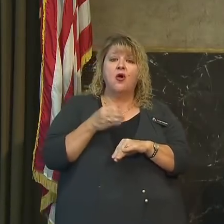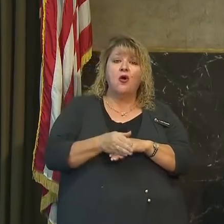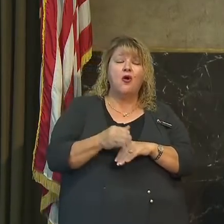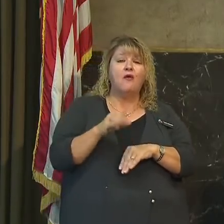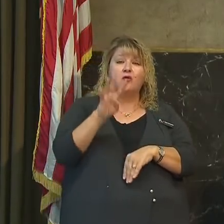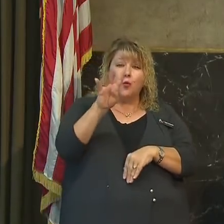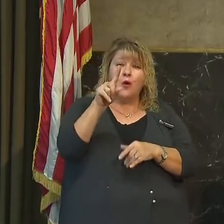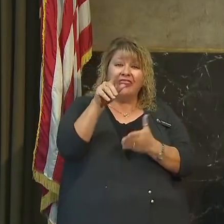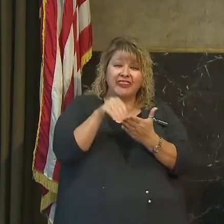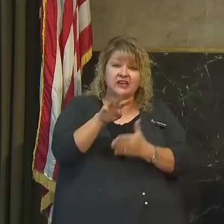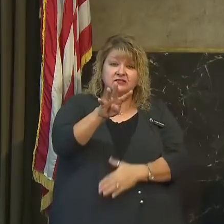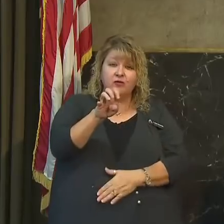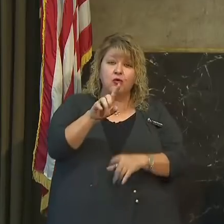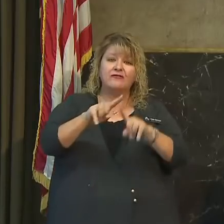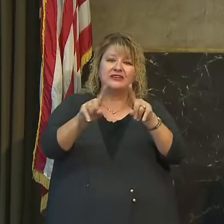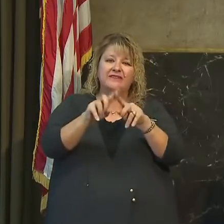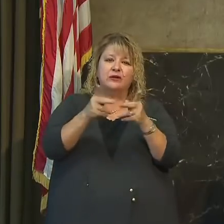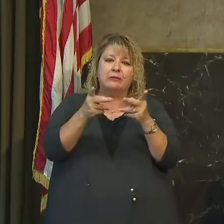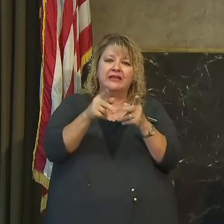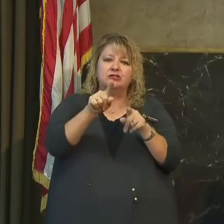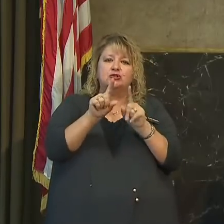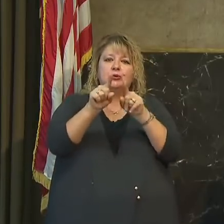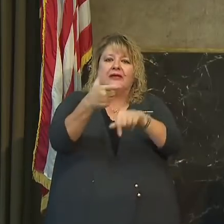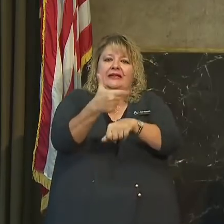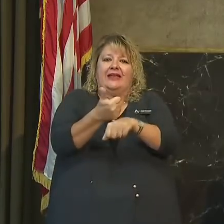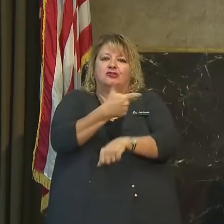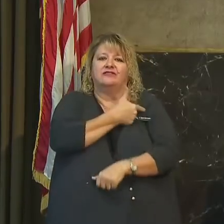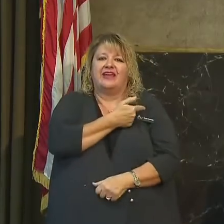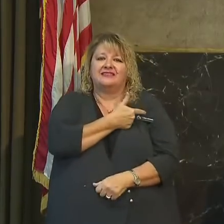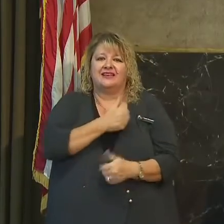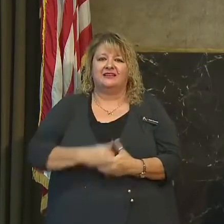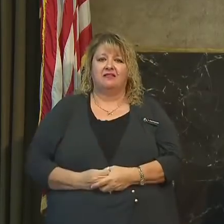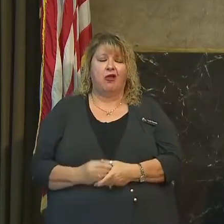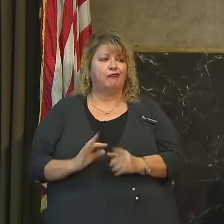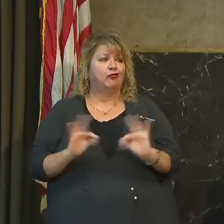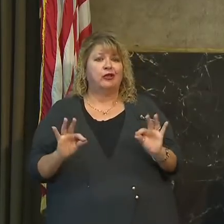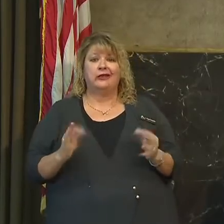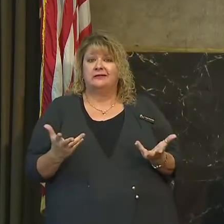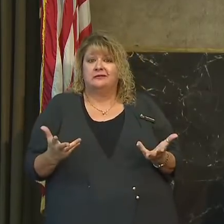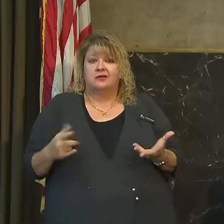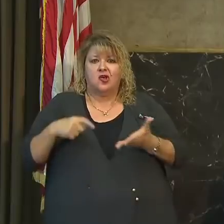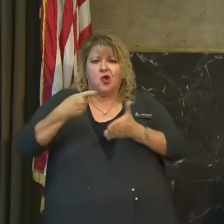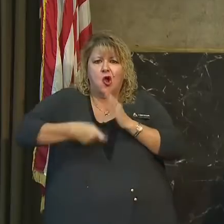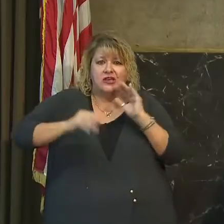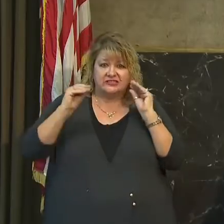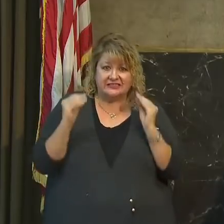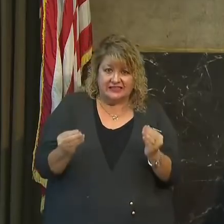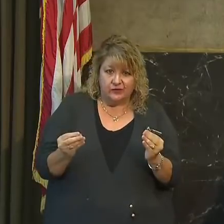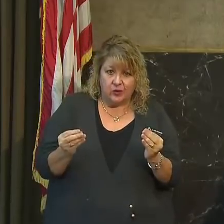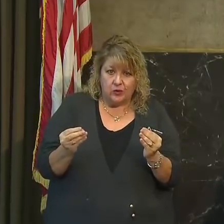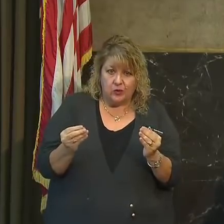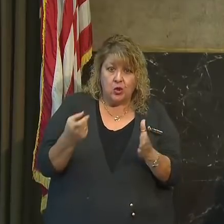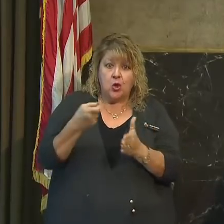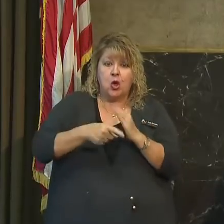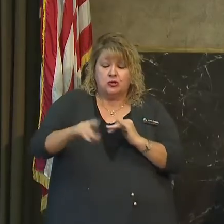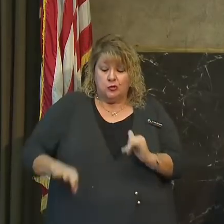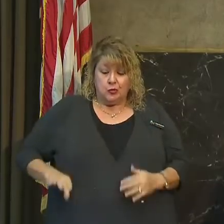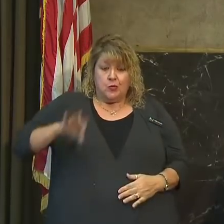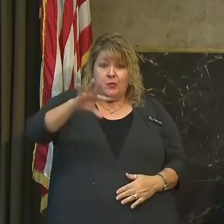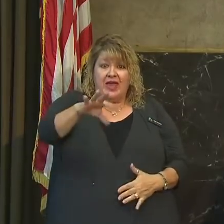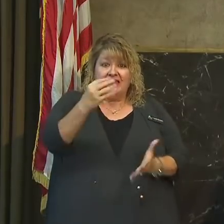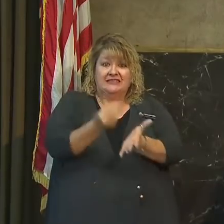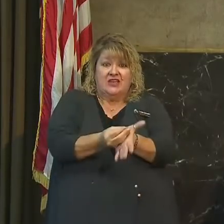where you can get vaccinated. It is free, will not cost you anything out of your